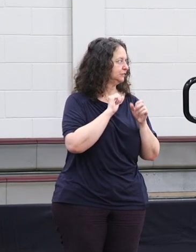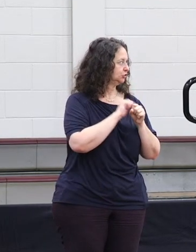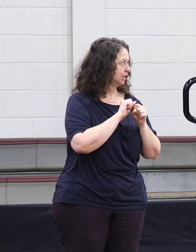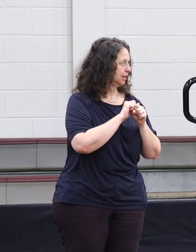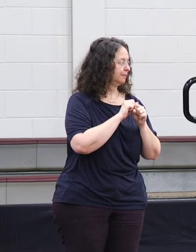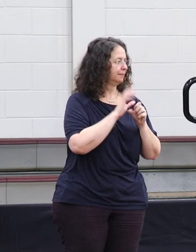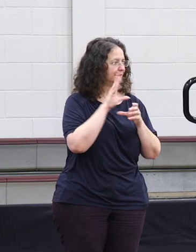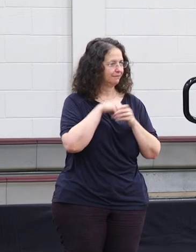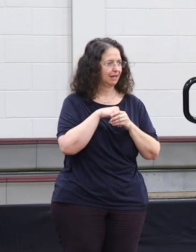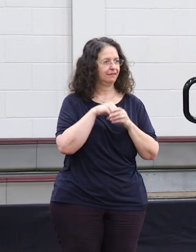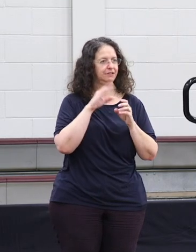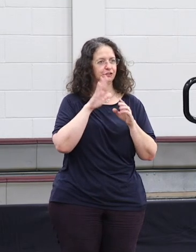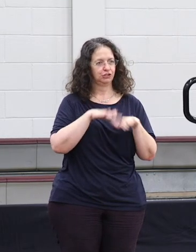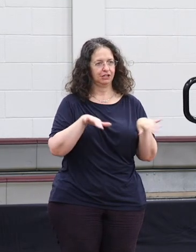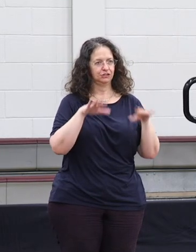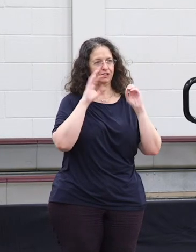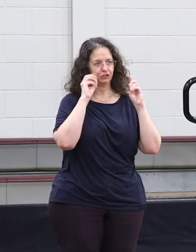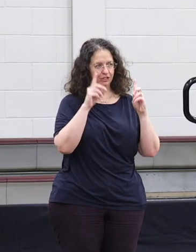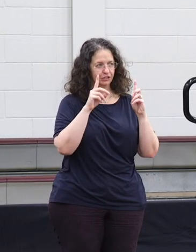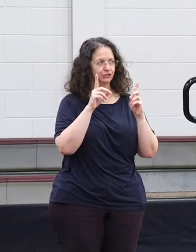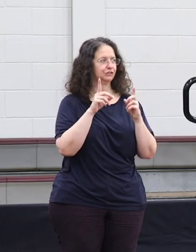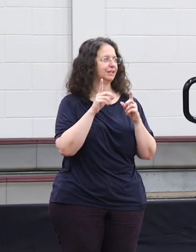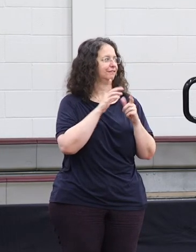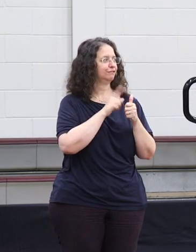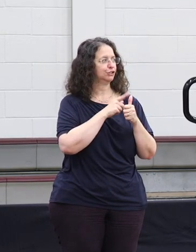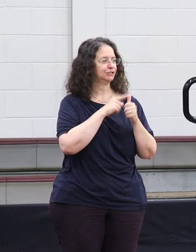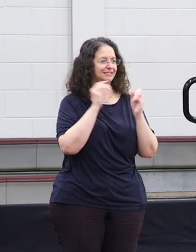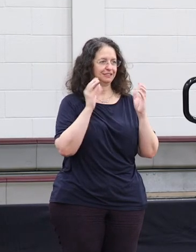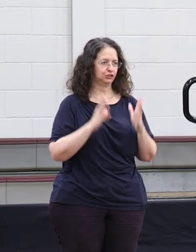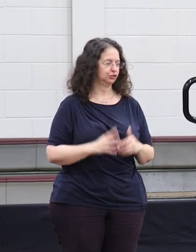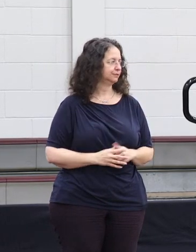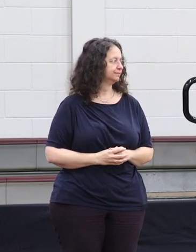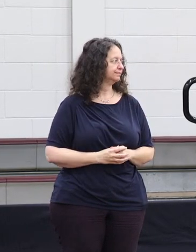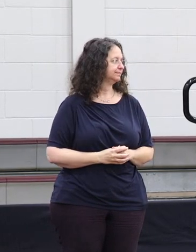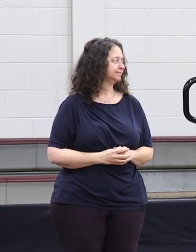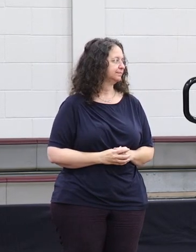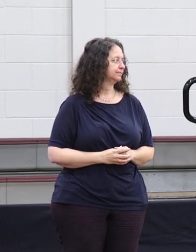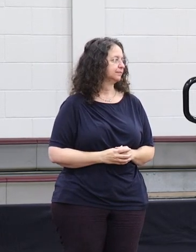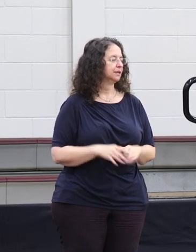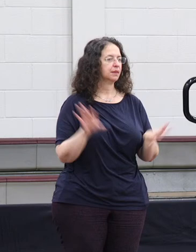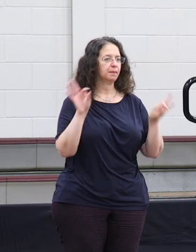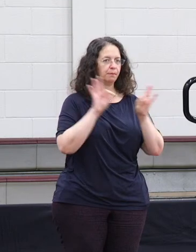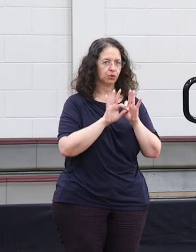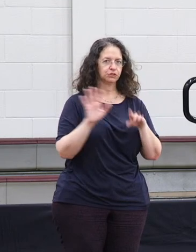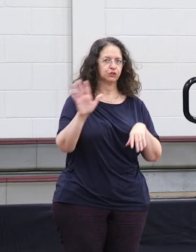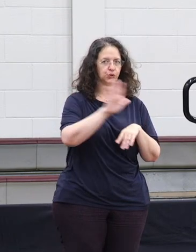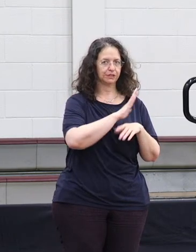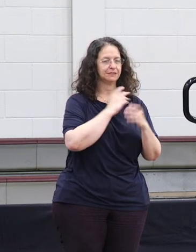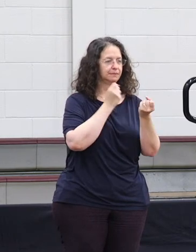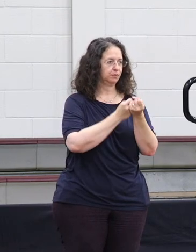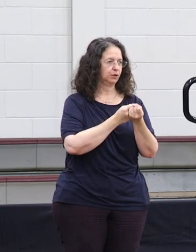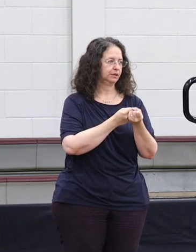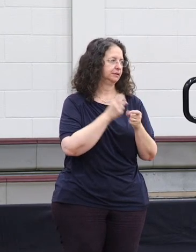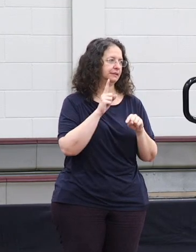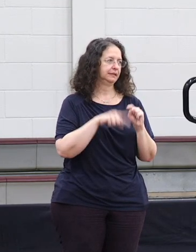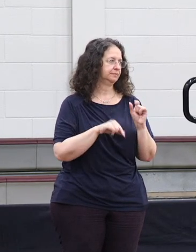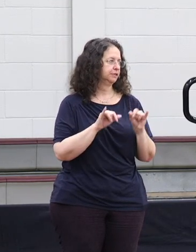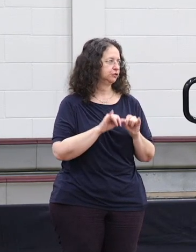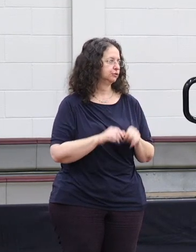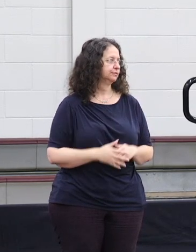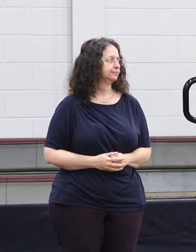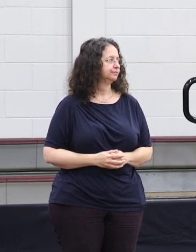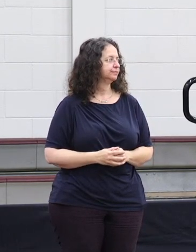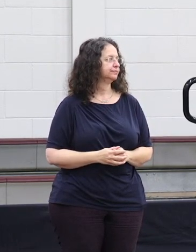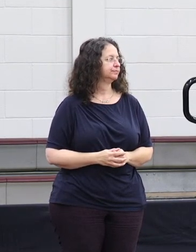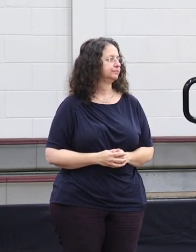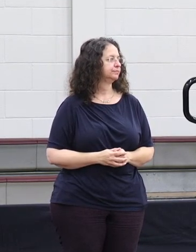your child's education and your child's first teacher. The importance of your support is immeasurable.